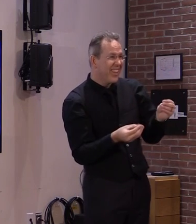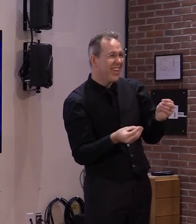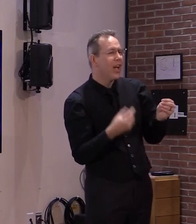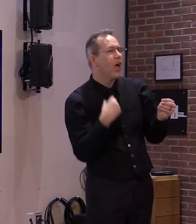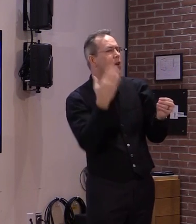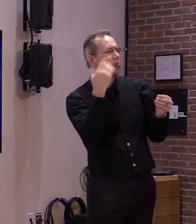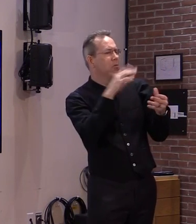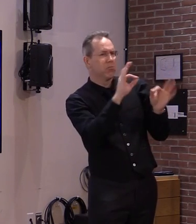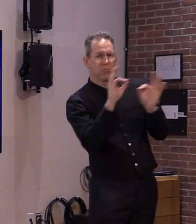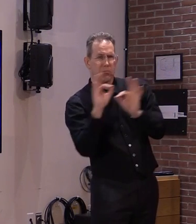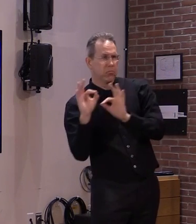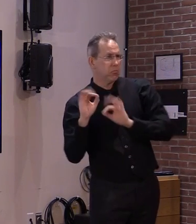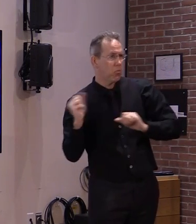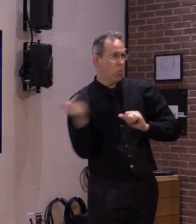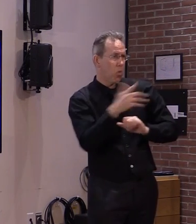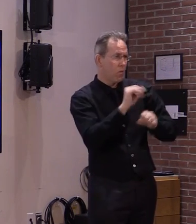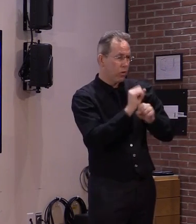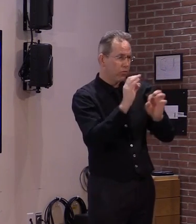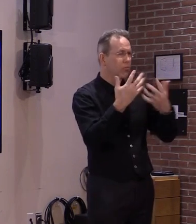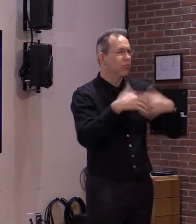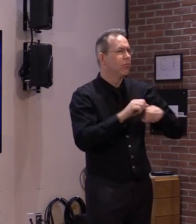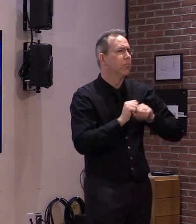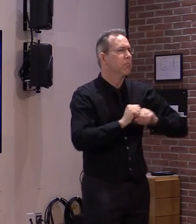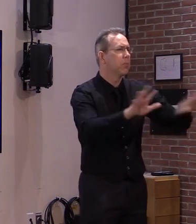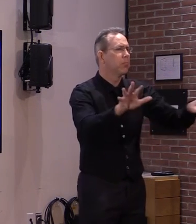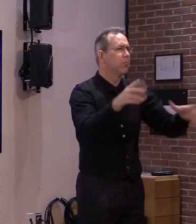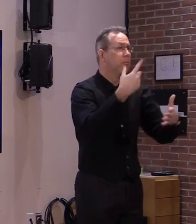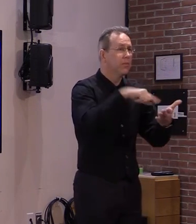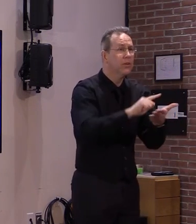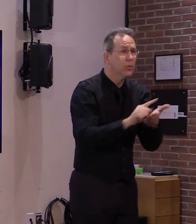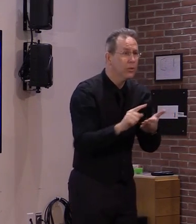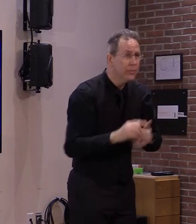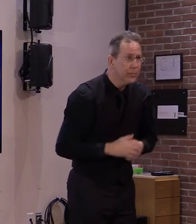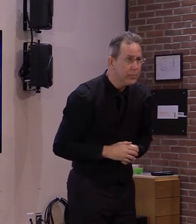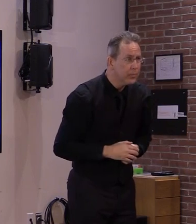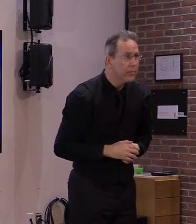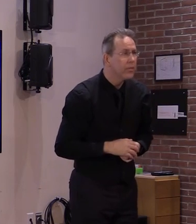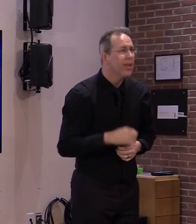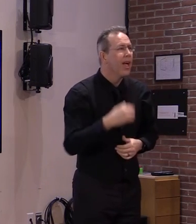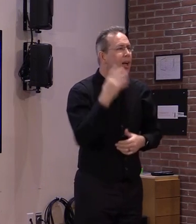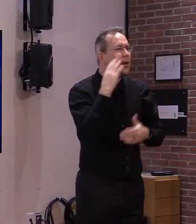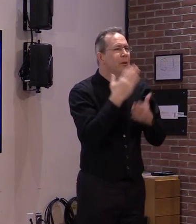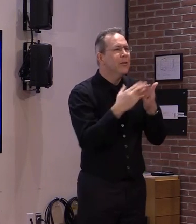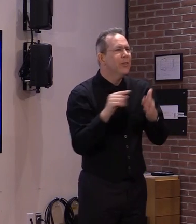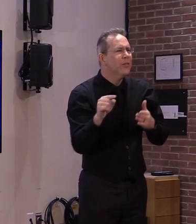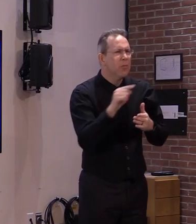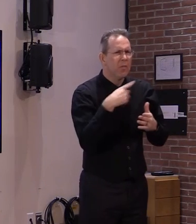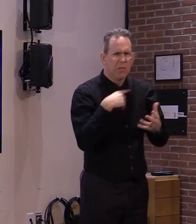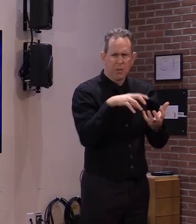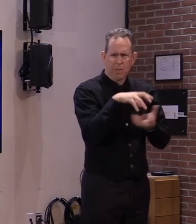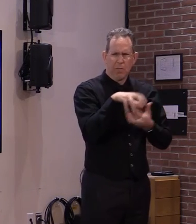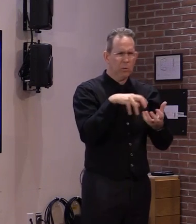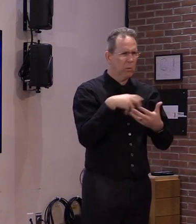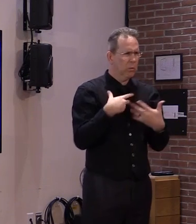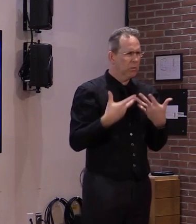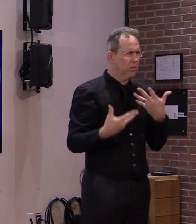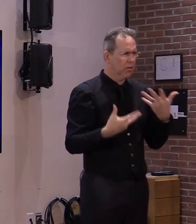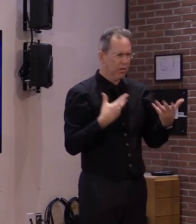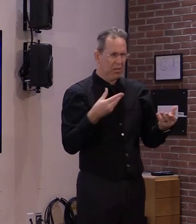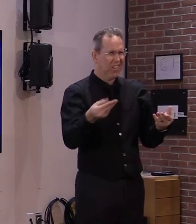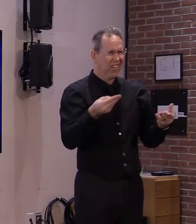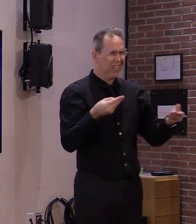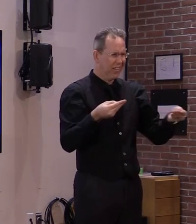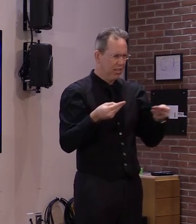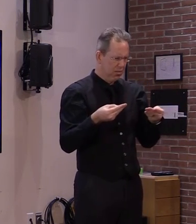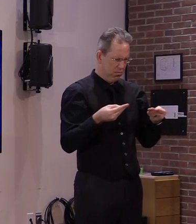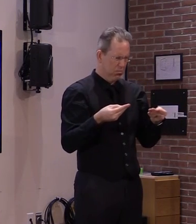week. We know there is likely going to be some confusion given that most claimants will receive multiple 1099 documents